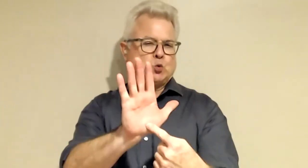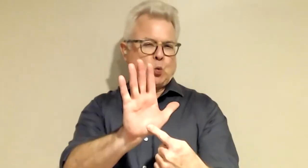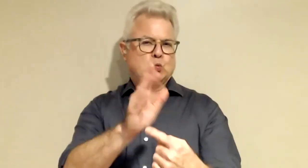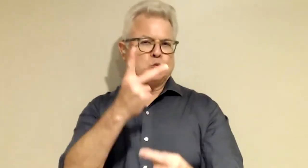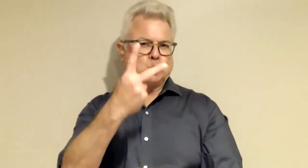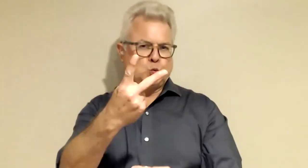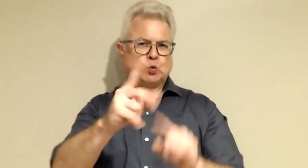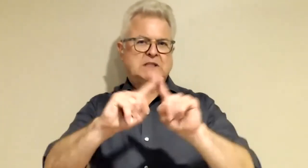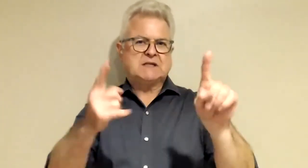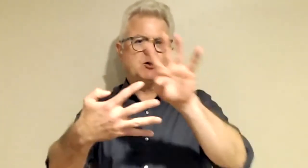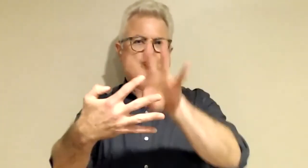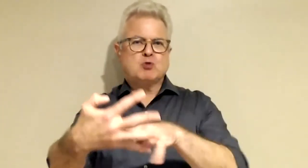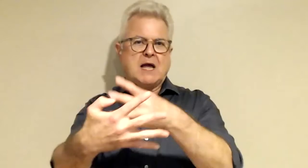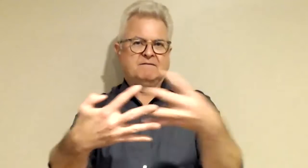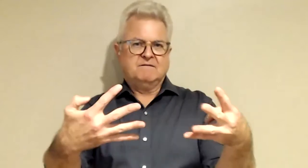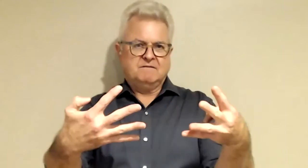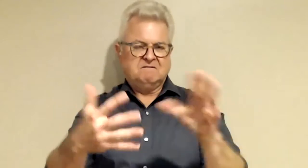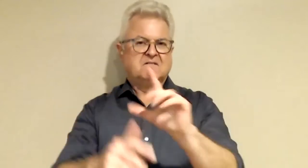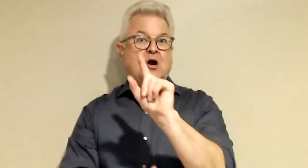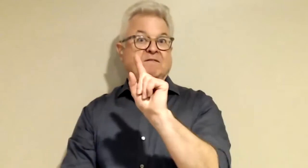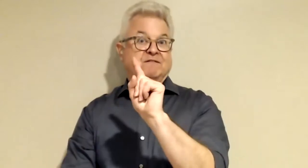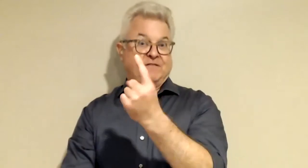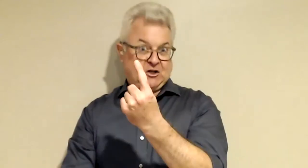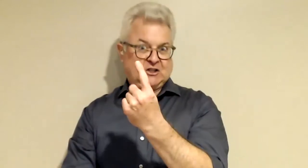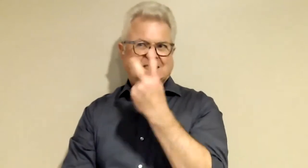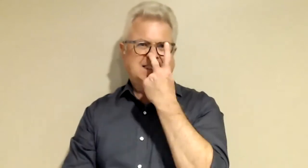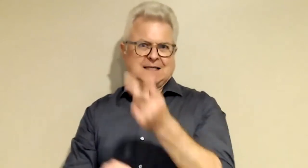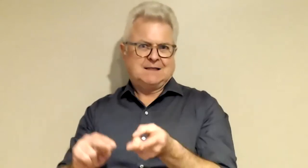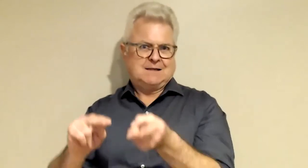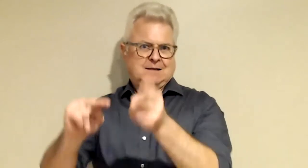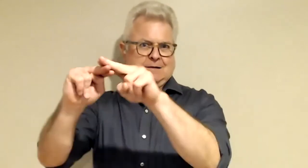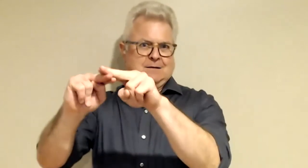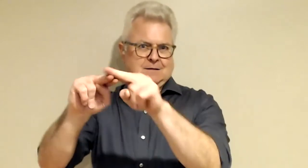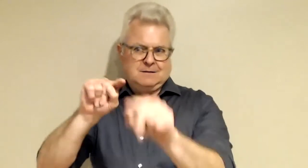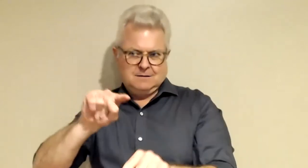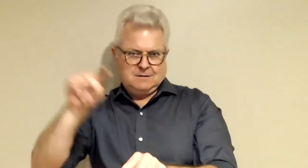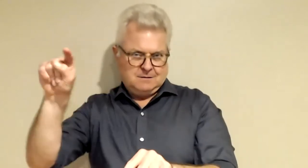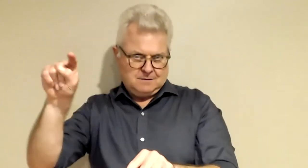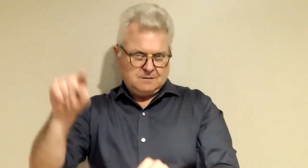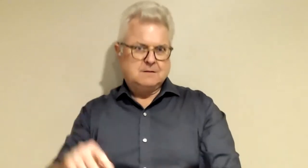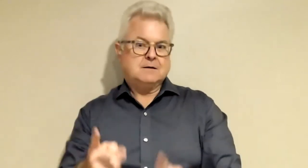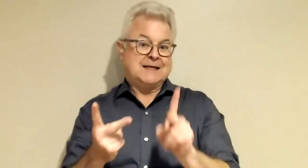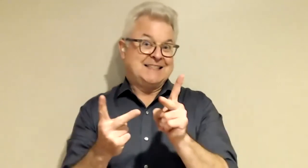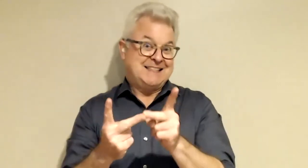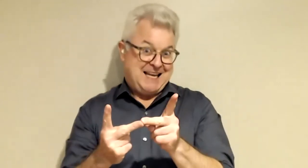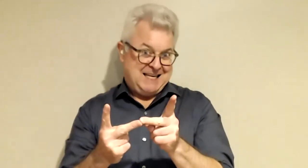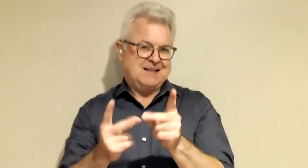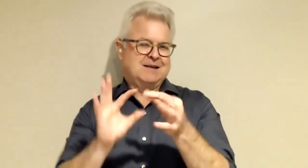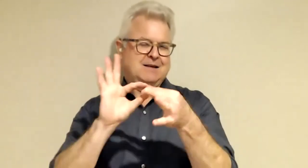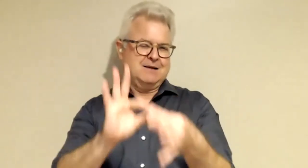good. Let me show you two different graphs that I would like to share with you right now. The first graph, as you can see, has an